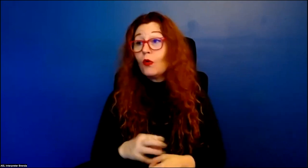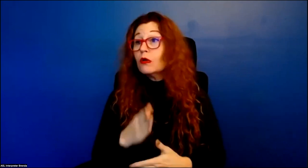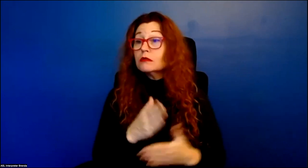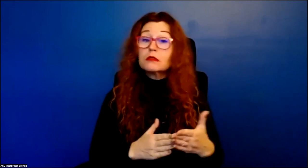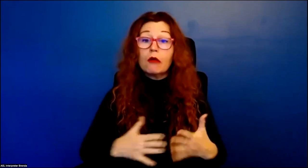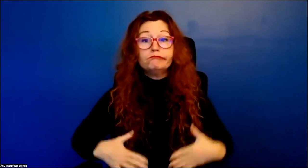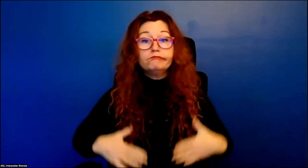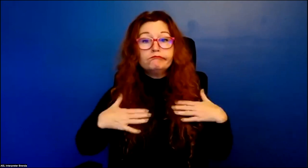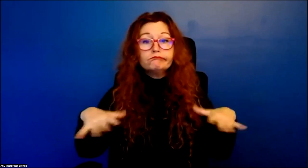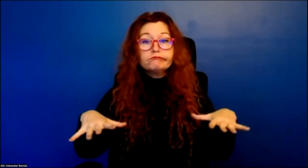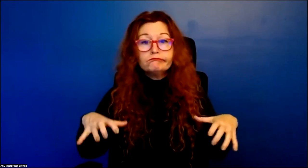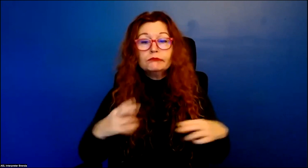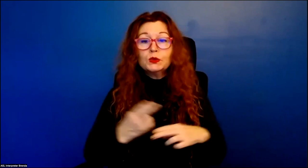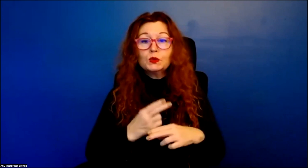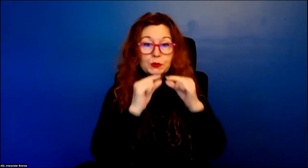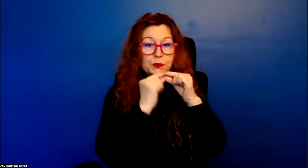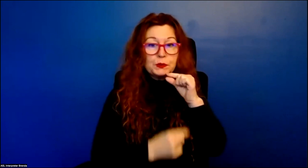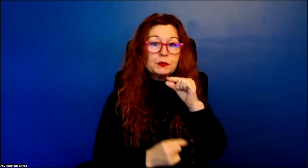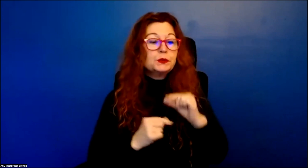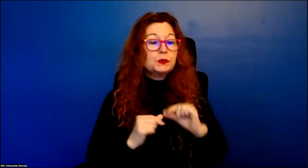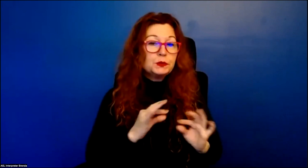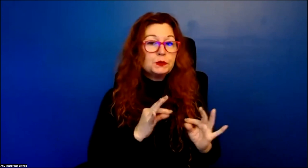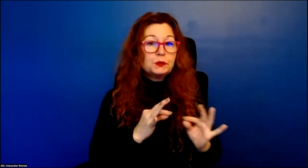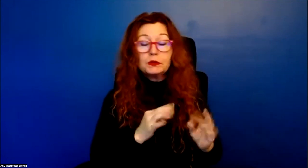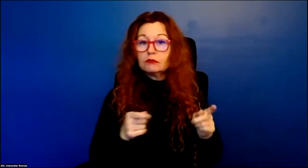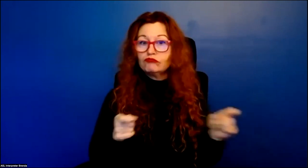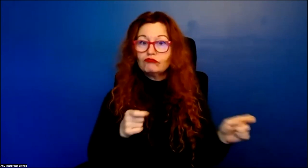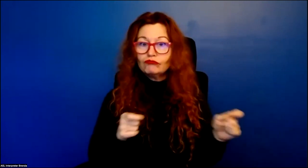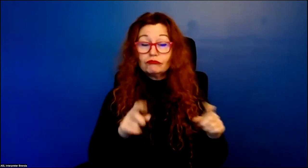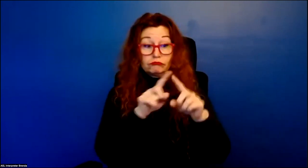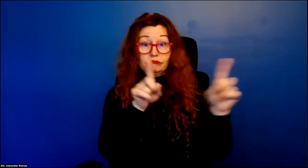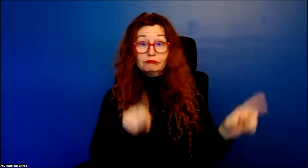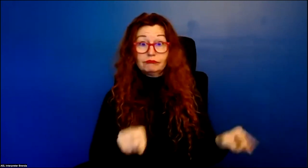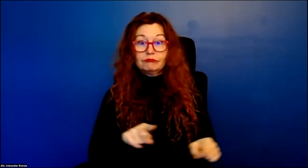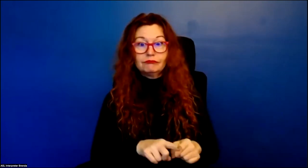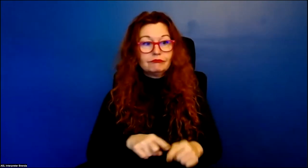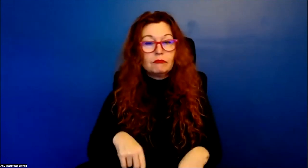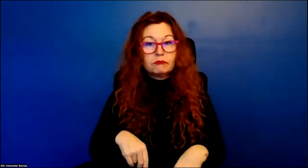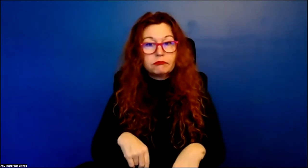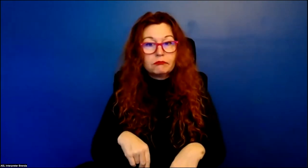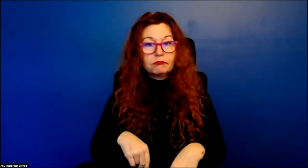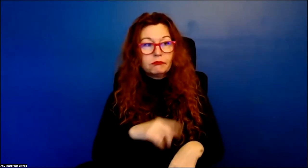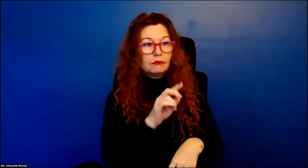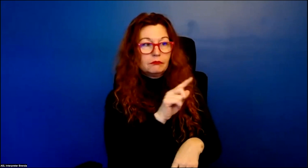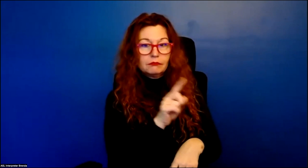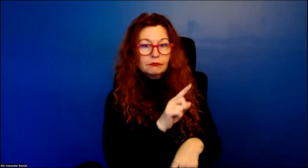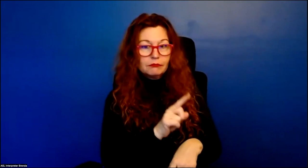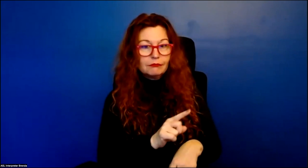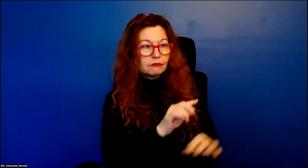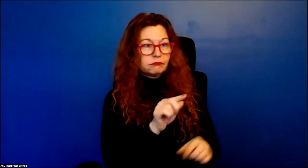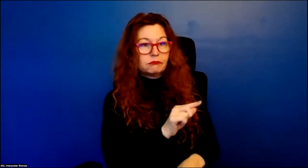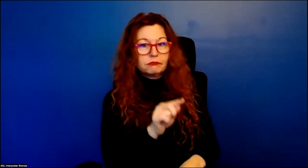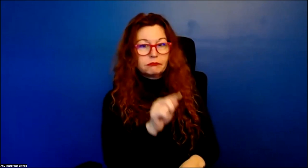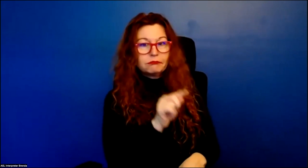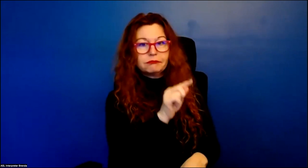tongue in order to maneuver around the screen. Those are all assistive technologies. But then